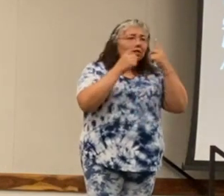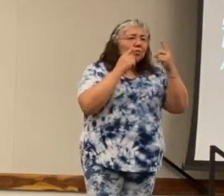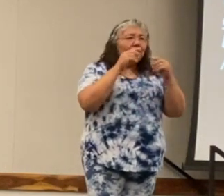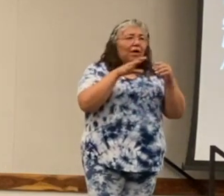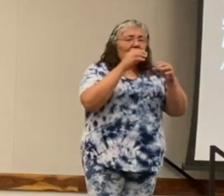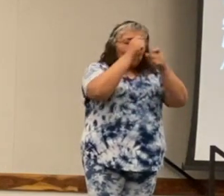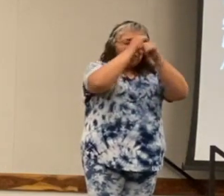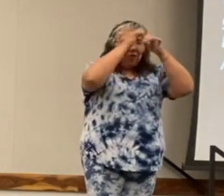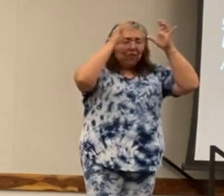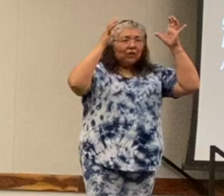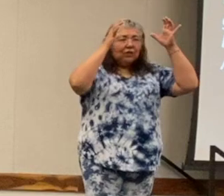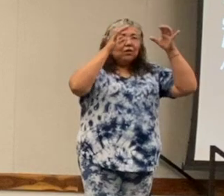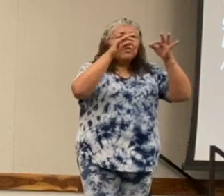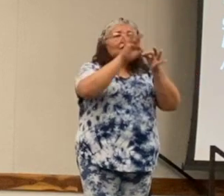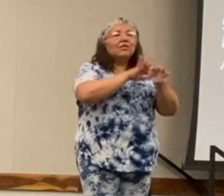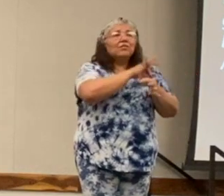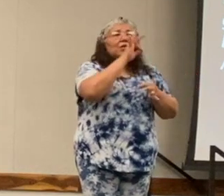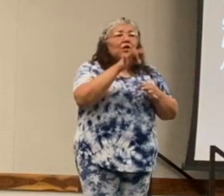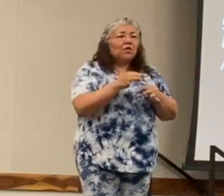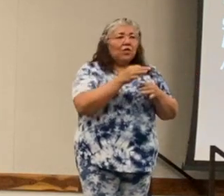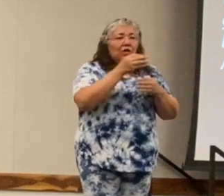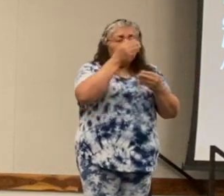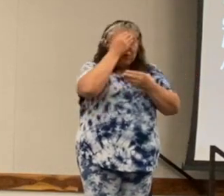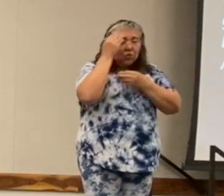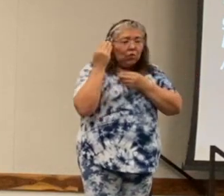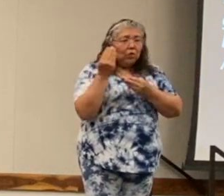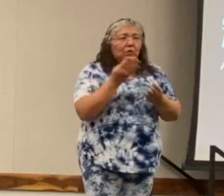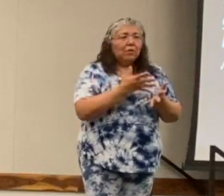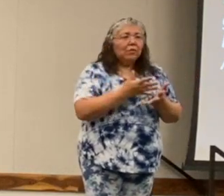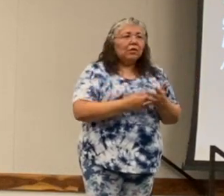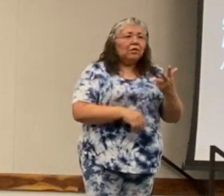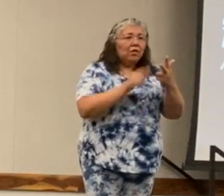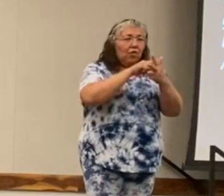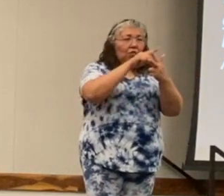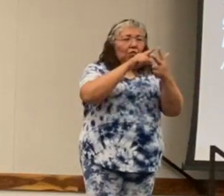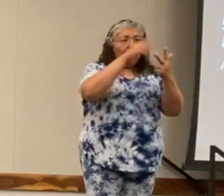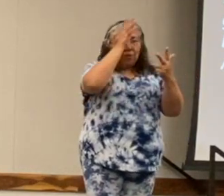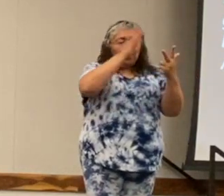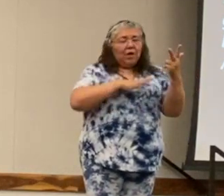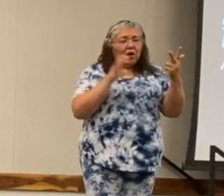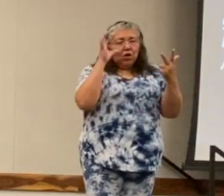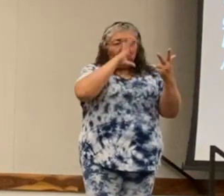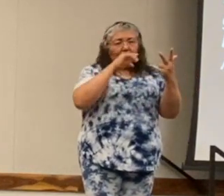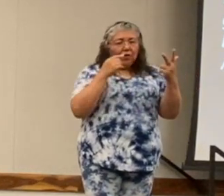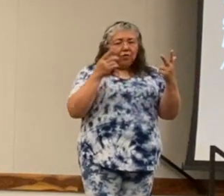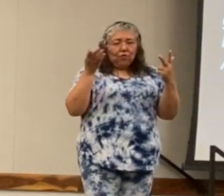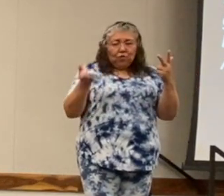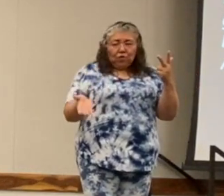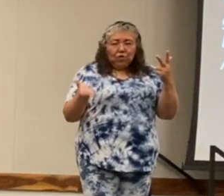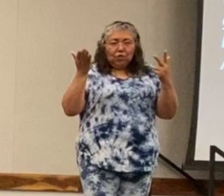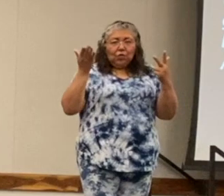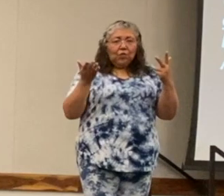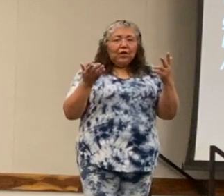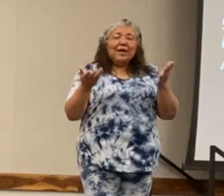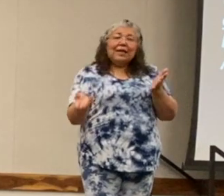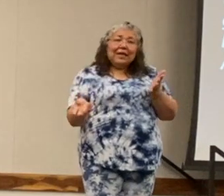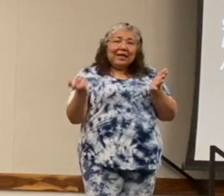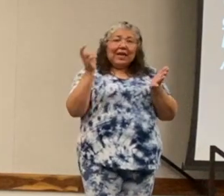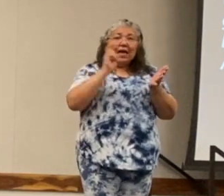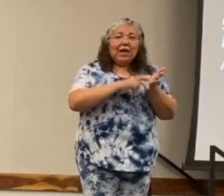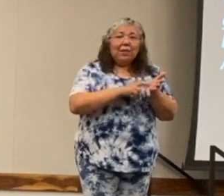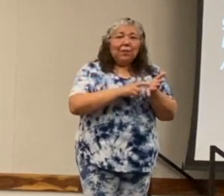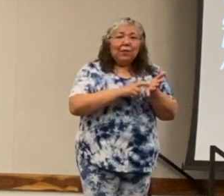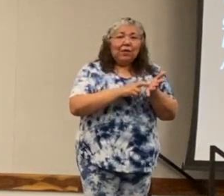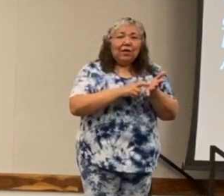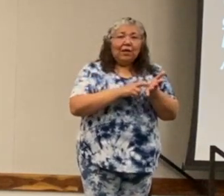the vision, the Spirit told him, three men are looking for you. Get up,